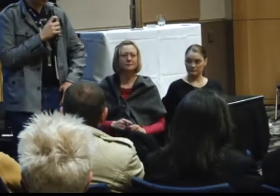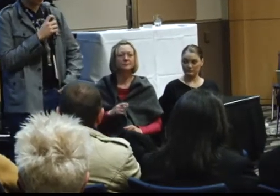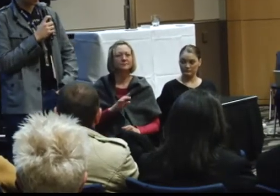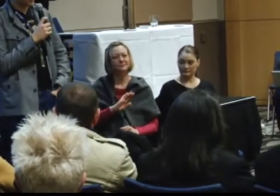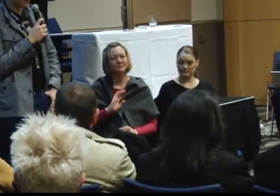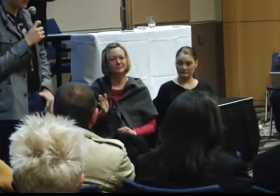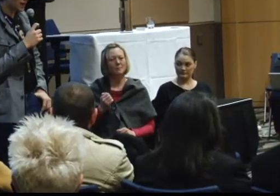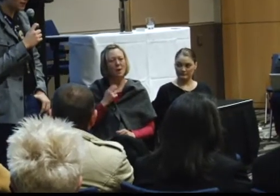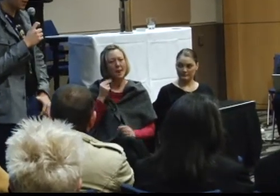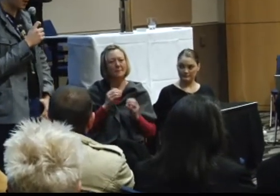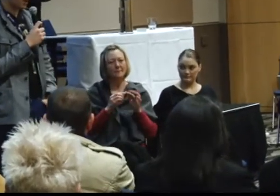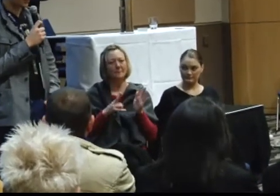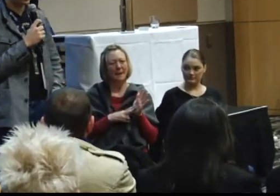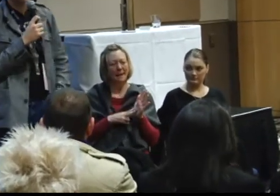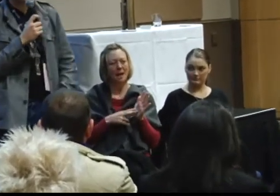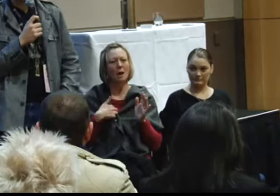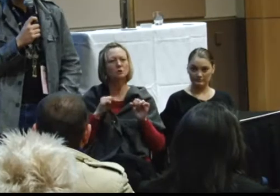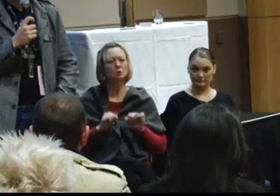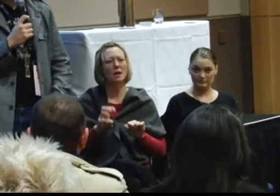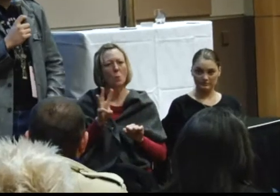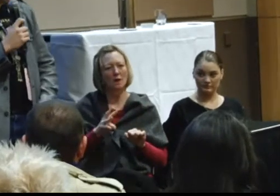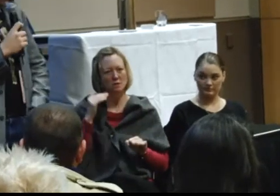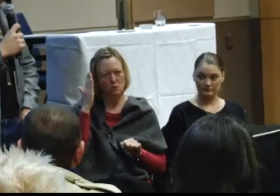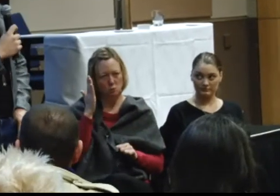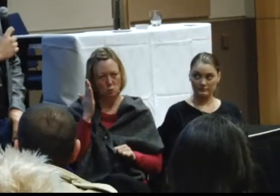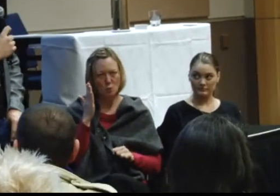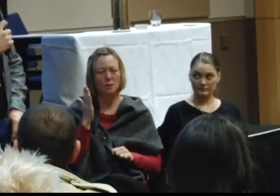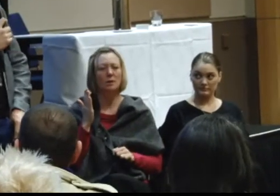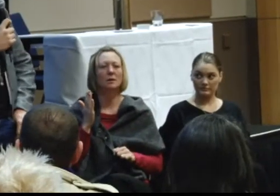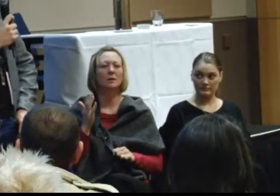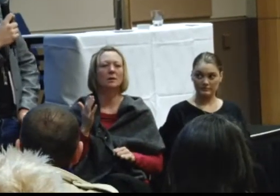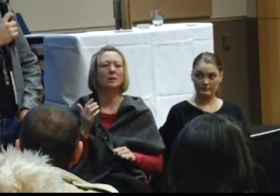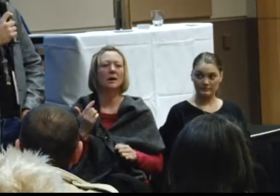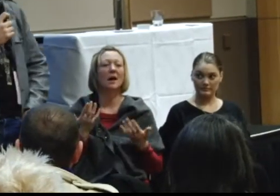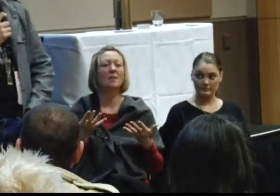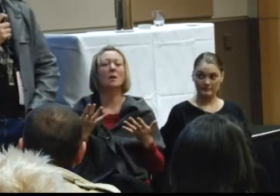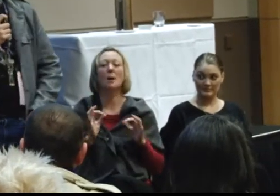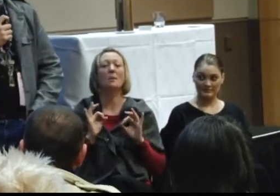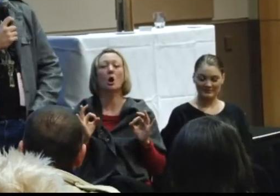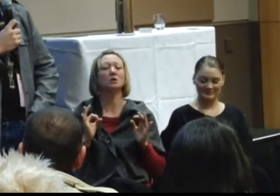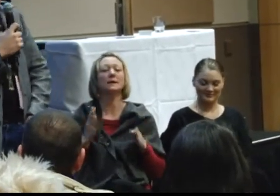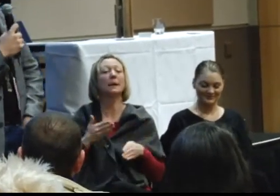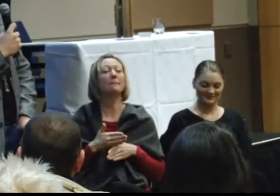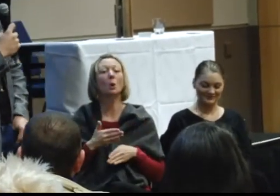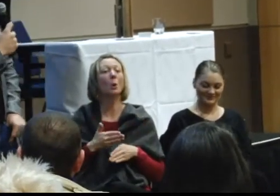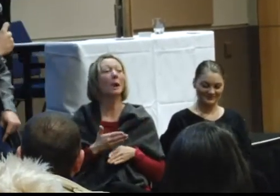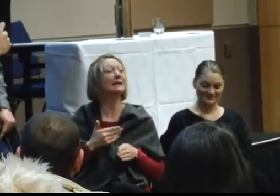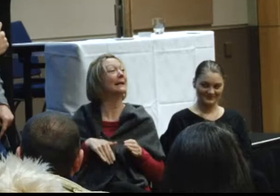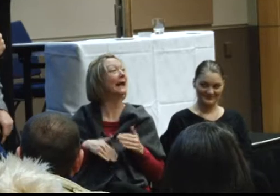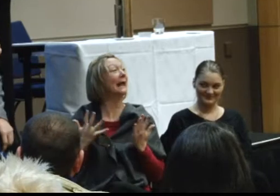Hello there. My name is Ben, and I'm a student at Wellington High School, and I'm not currently employed in any